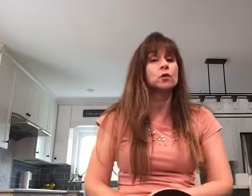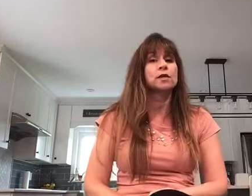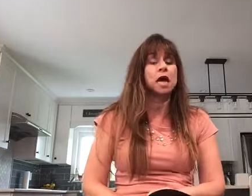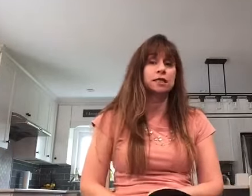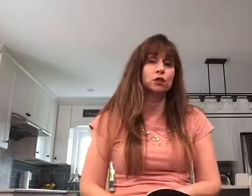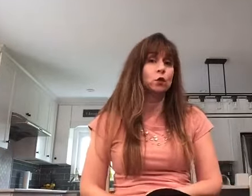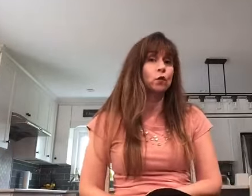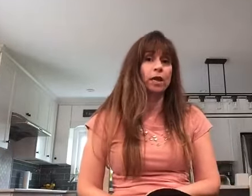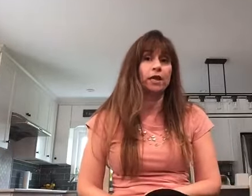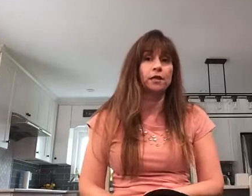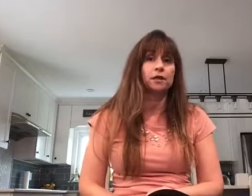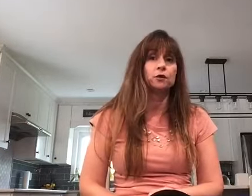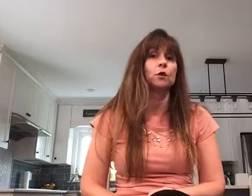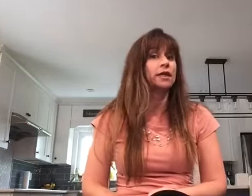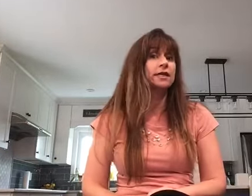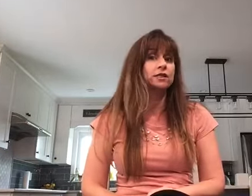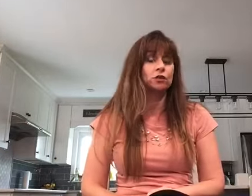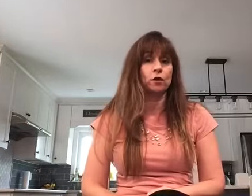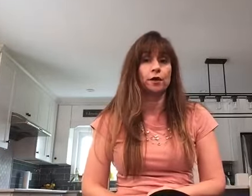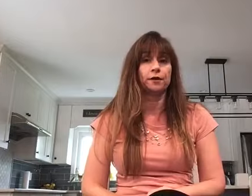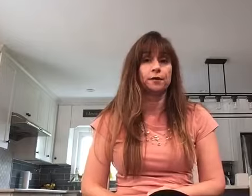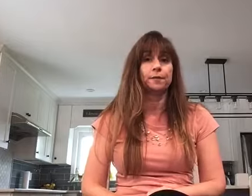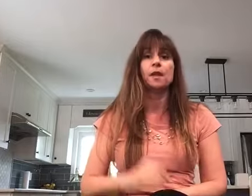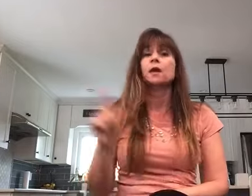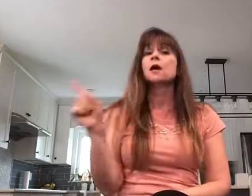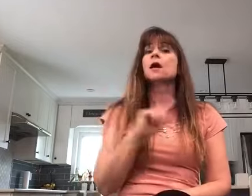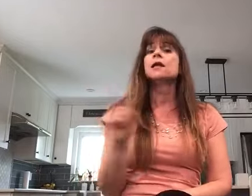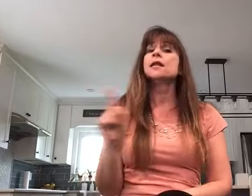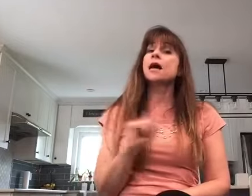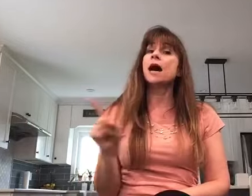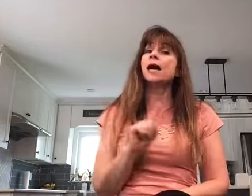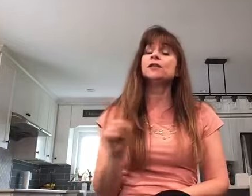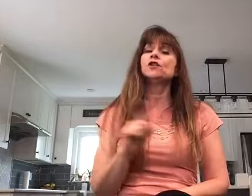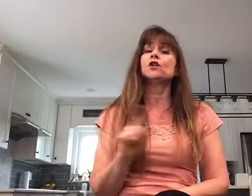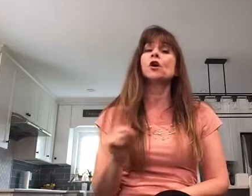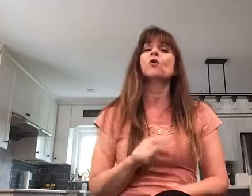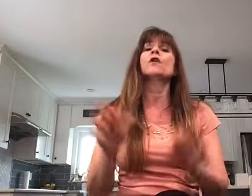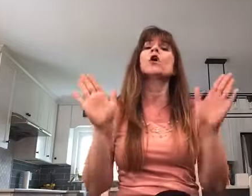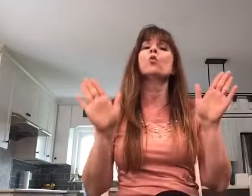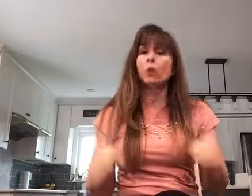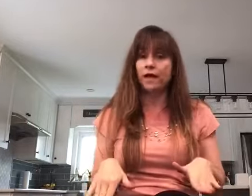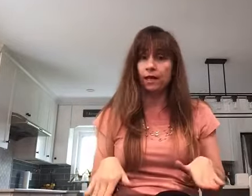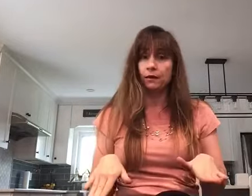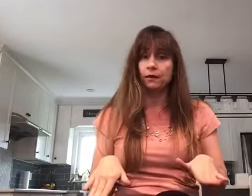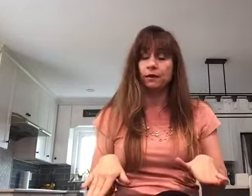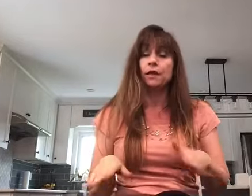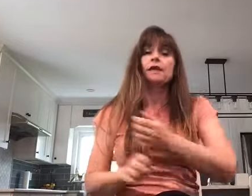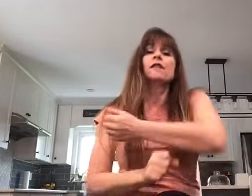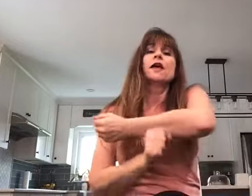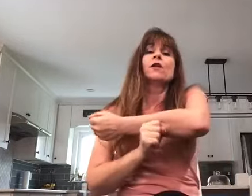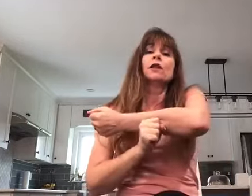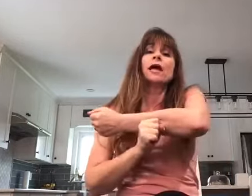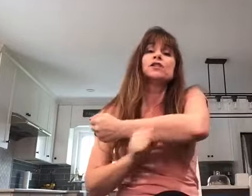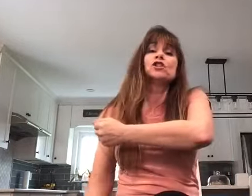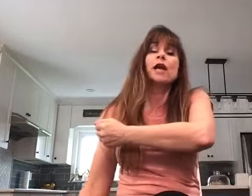with not so the wicked. So let's get started. Not so the wicked. They are like